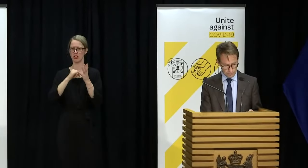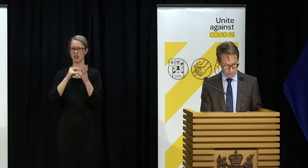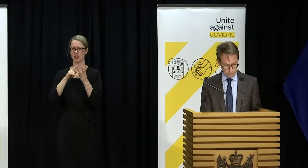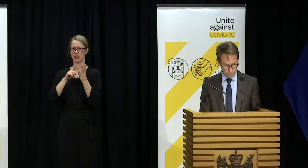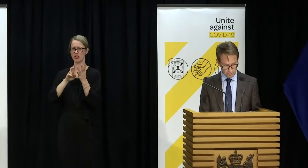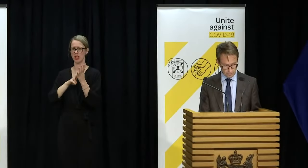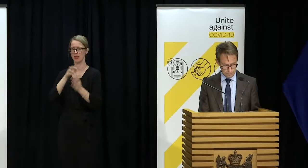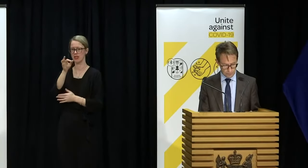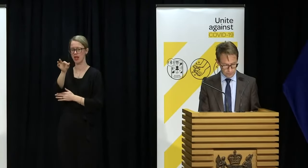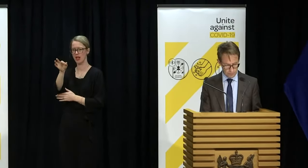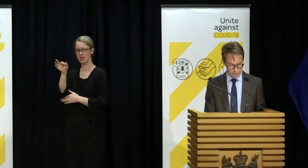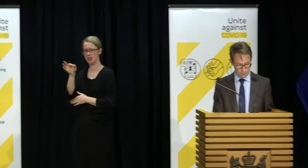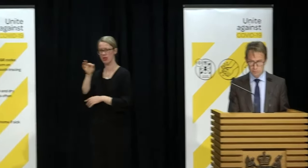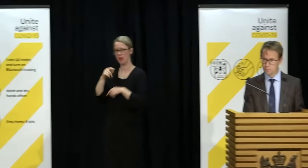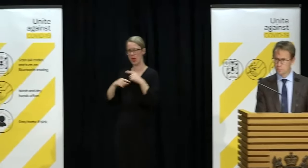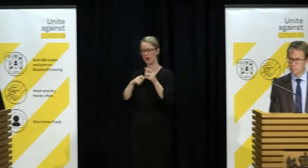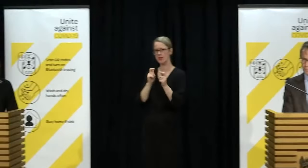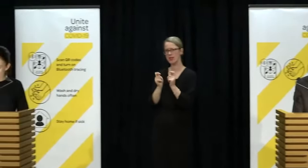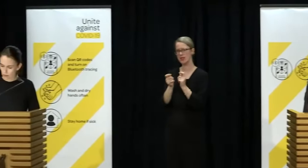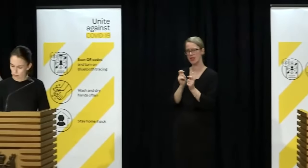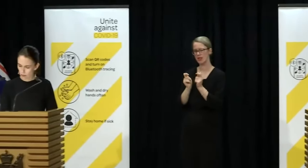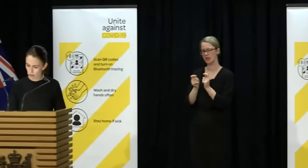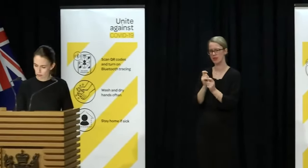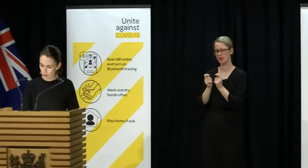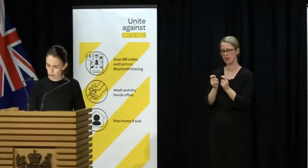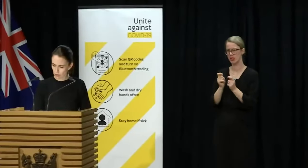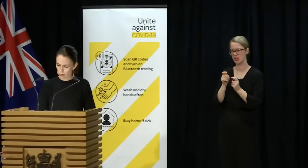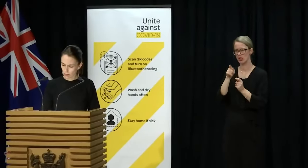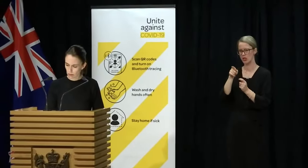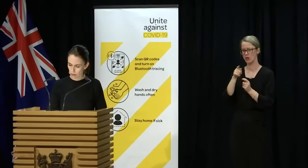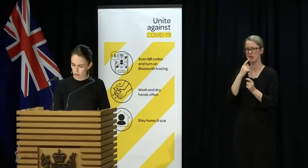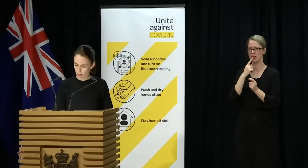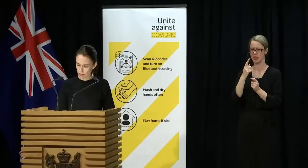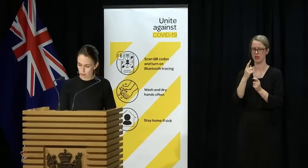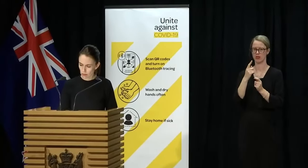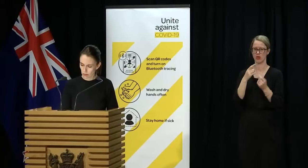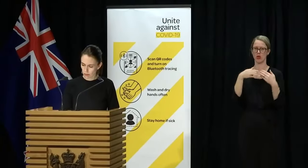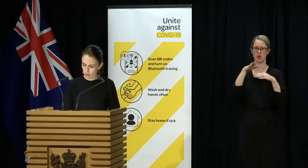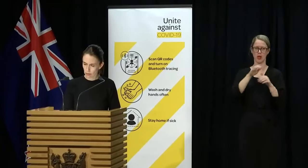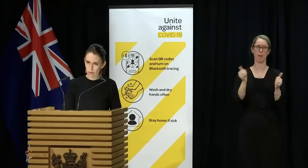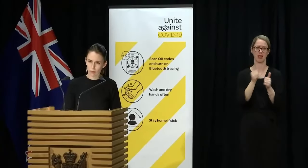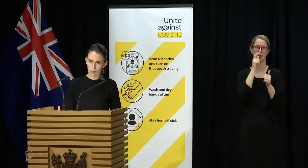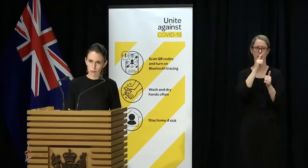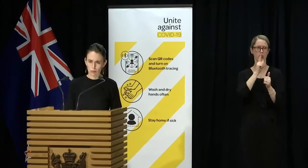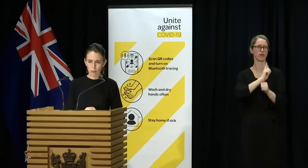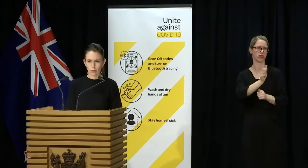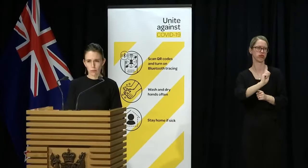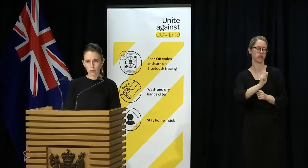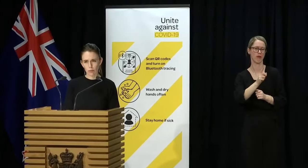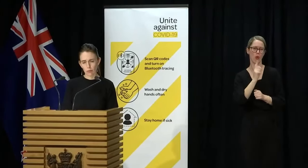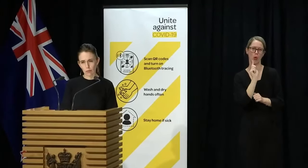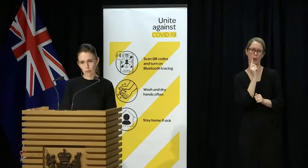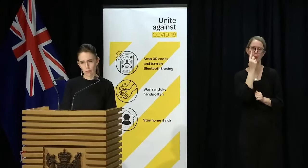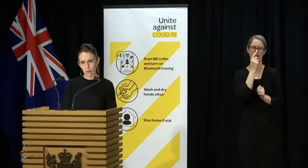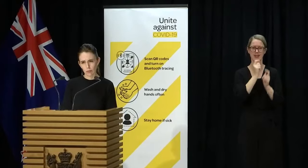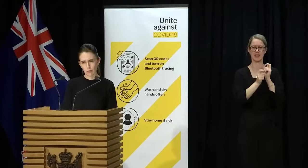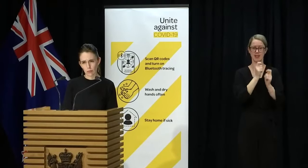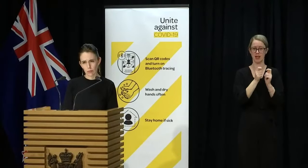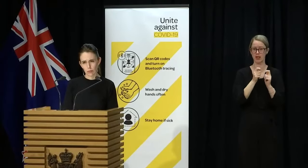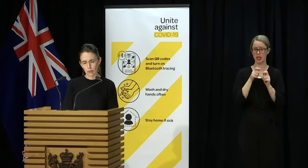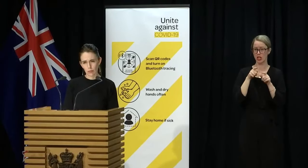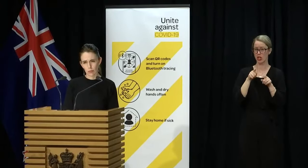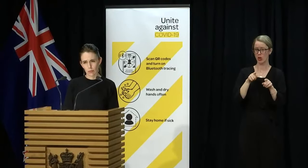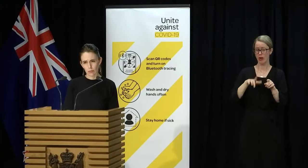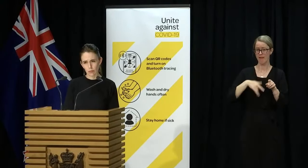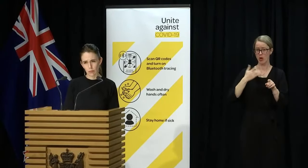testing. Mikey. Obviously, you were talking at the beginning that there has been a lot of testing throughout the country. Is there any plans at this stage for more surge